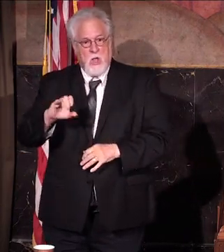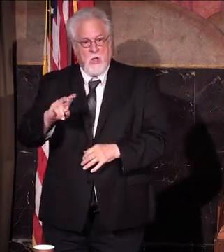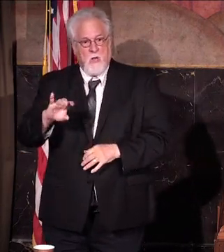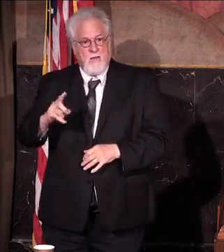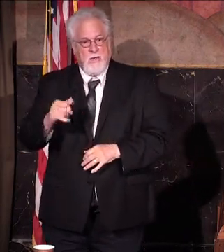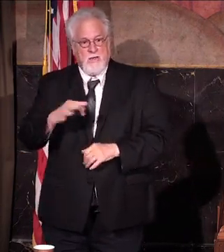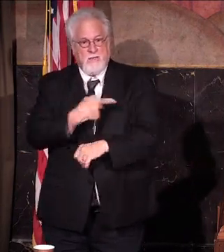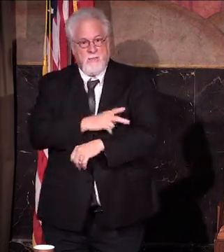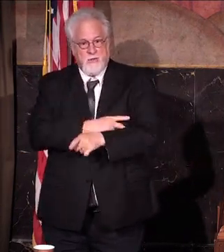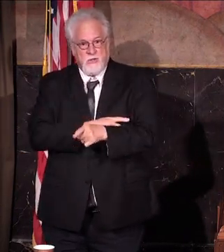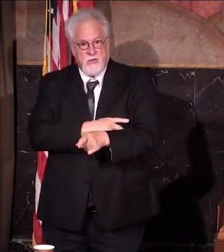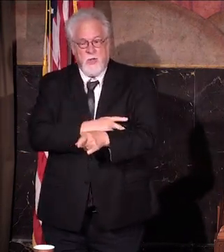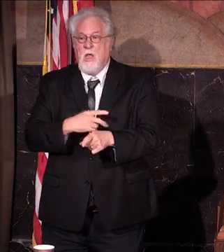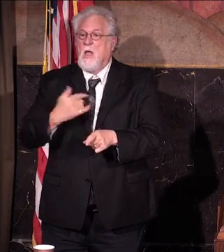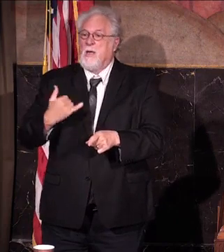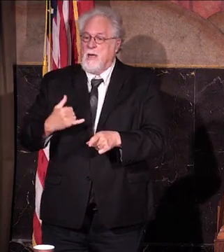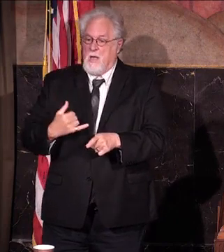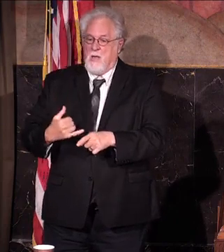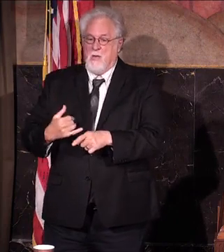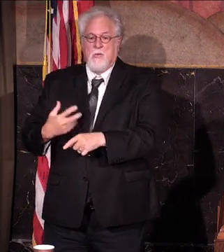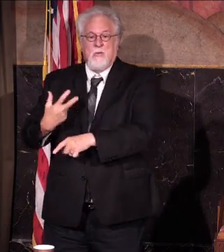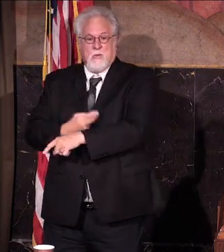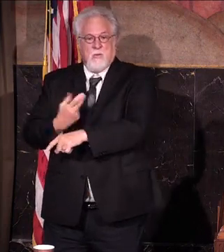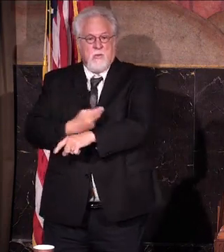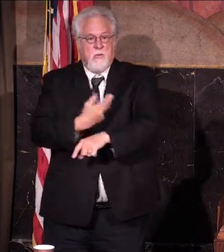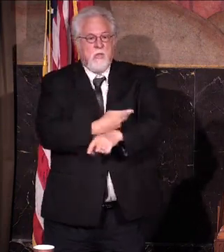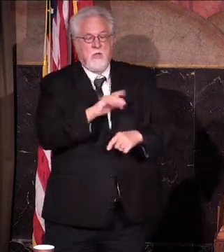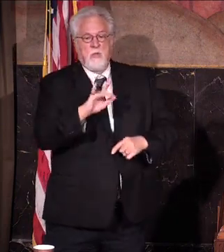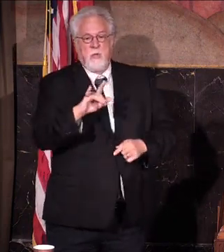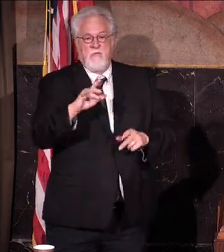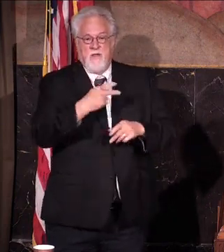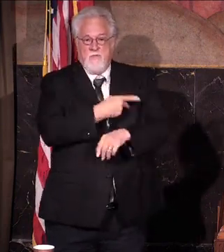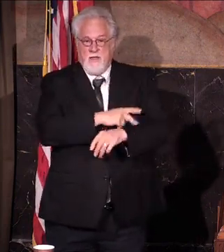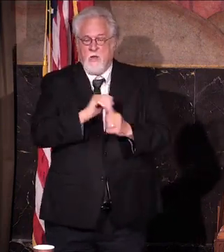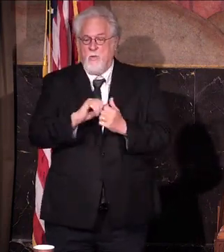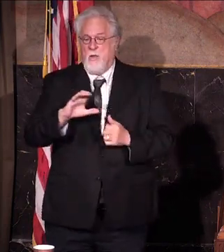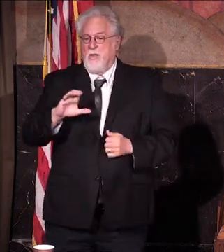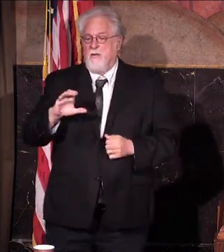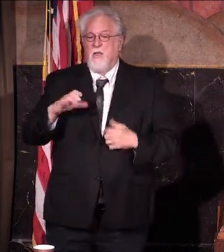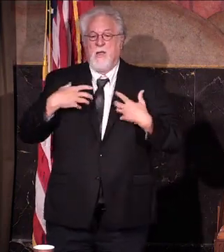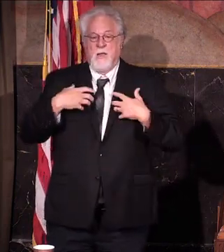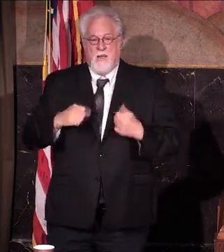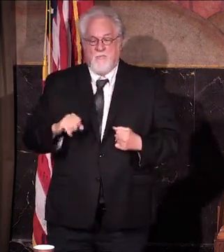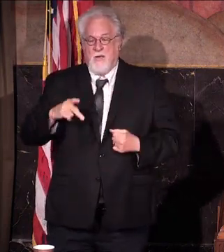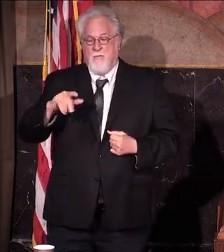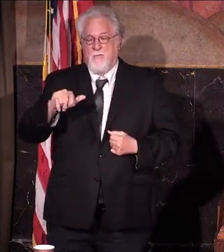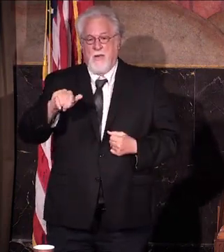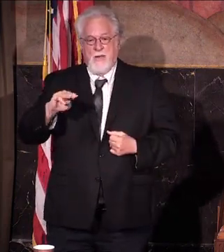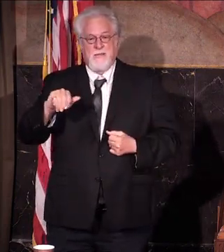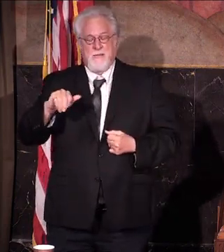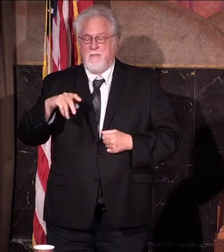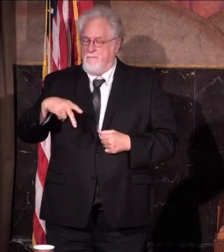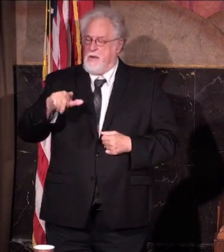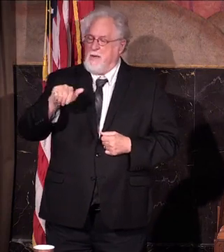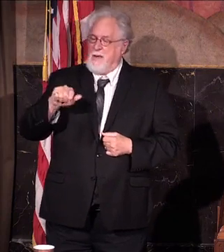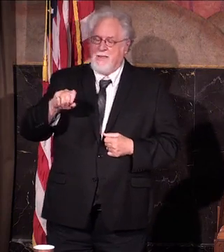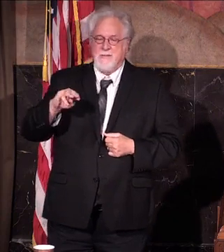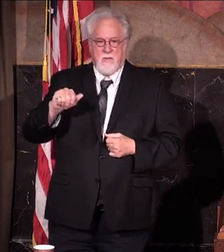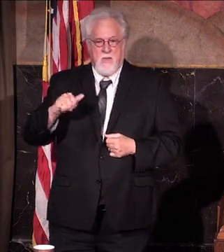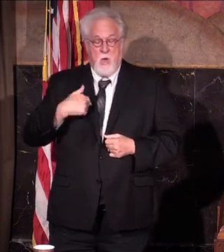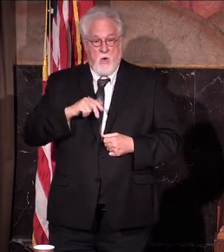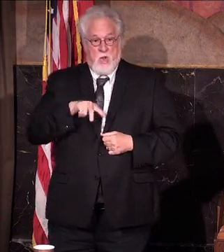patient. We've now administered over 25 patients with convalescent plasma since we started that program. We were